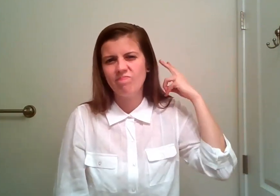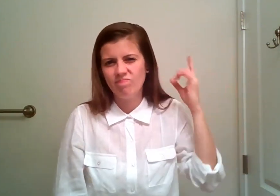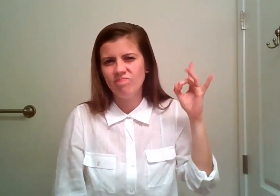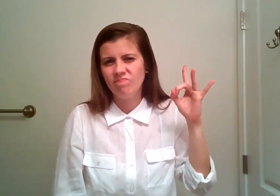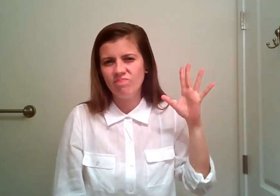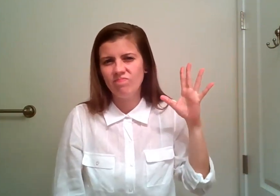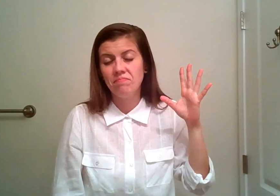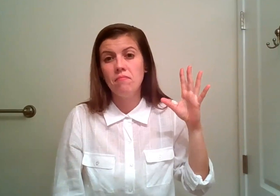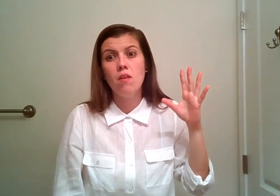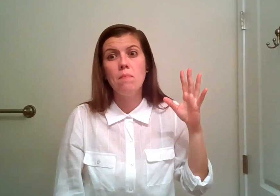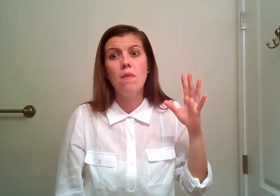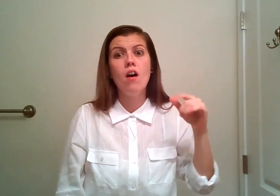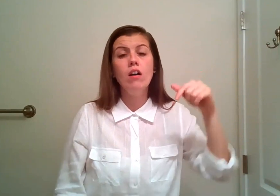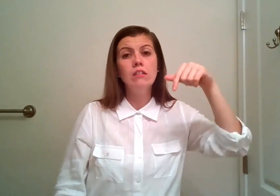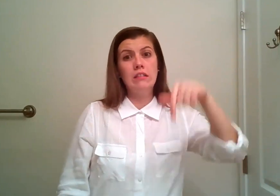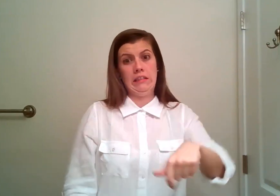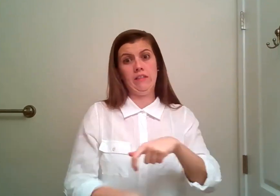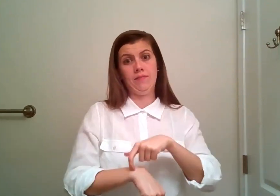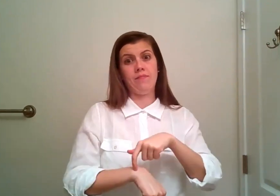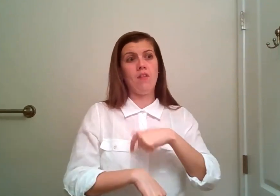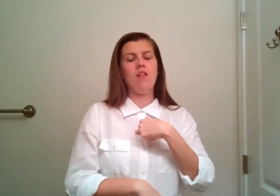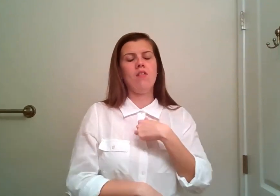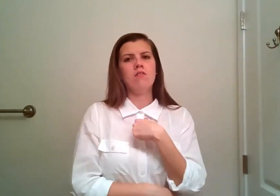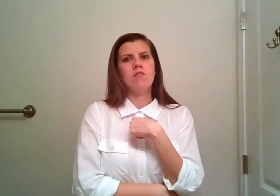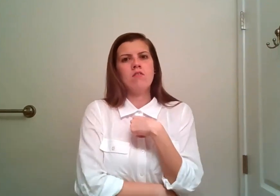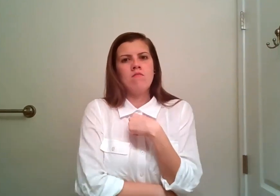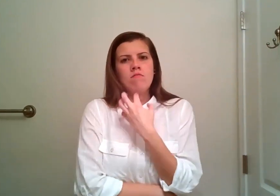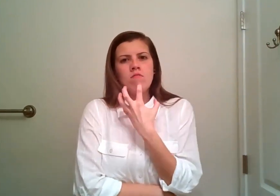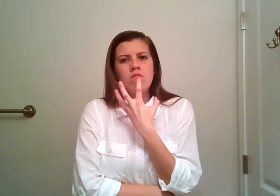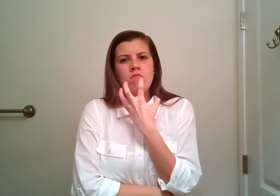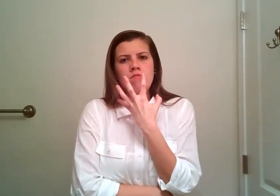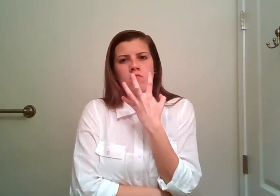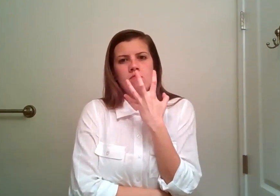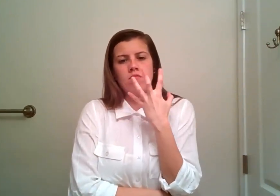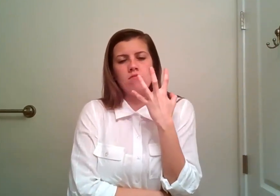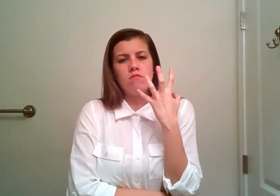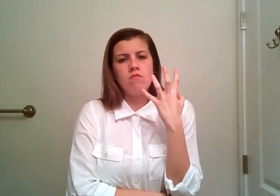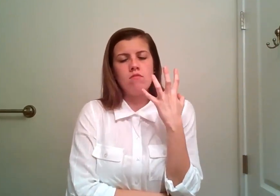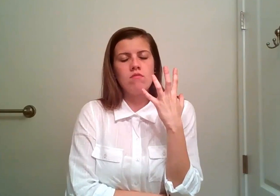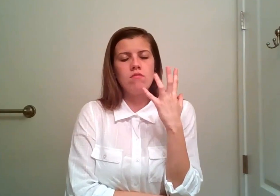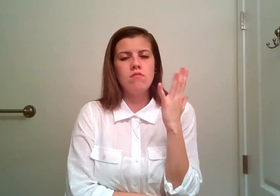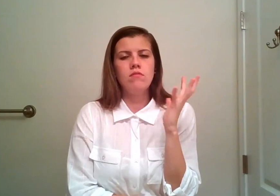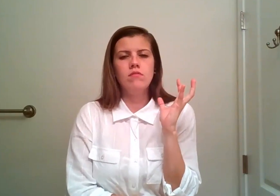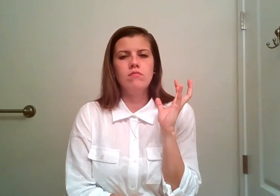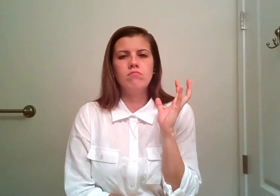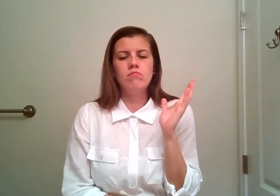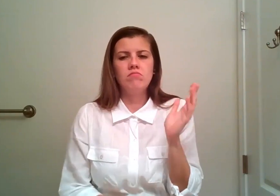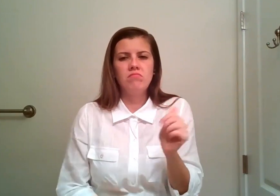And looking back, I remember just hating it. And I just remember being